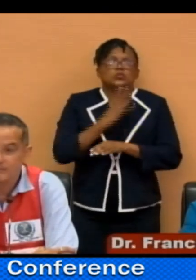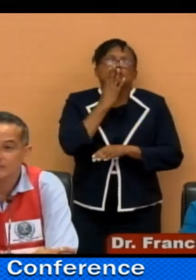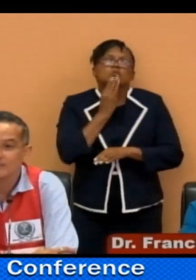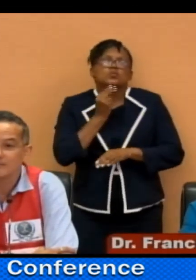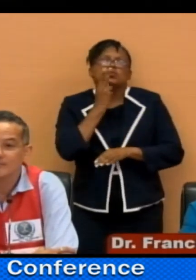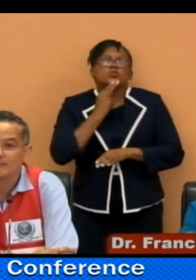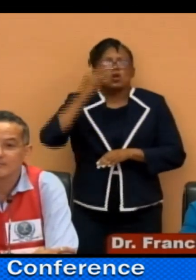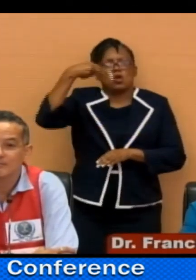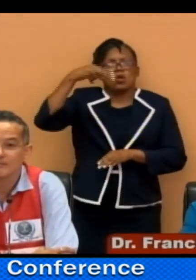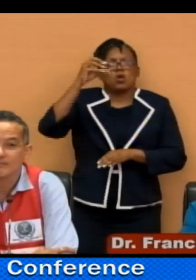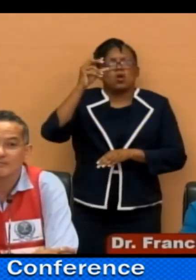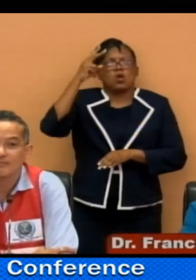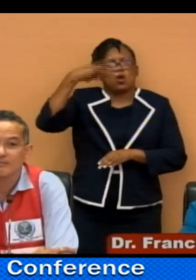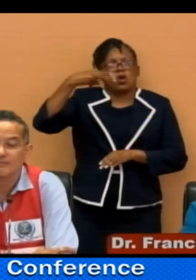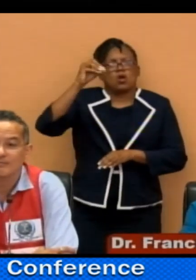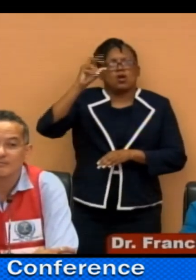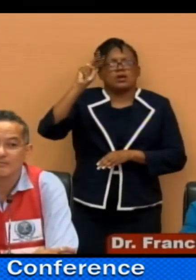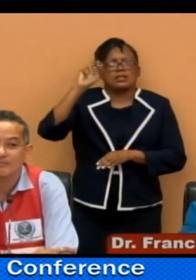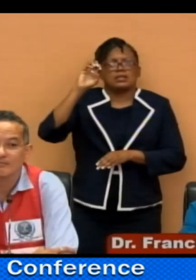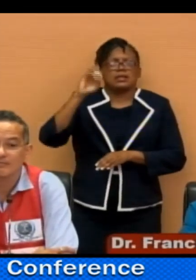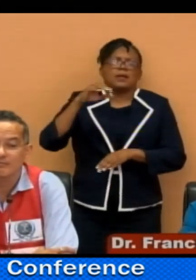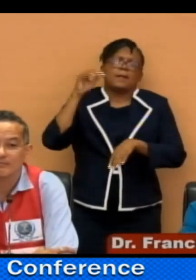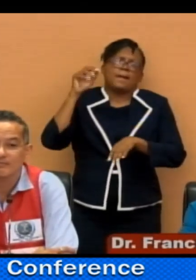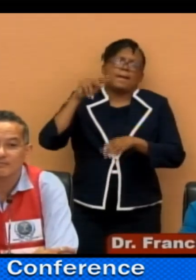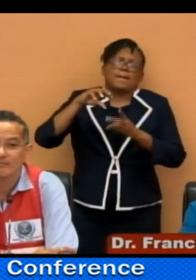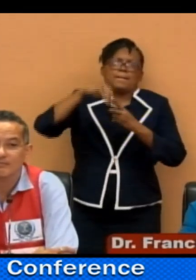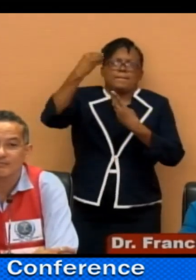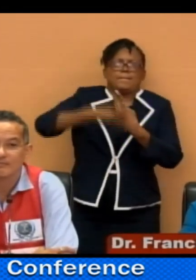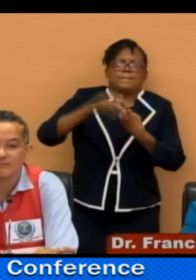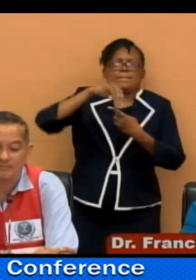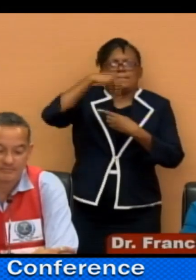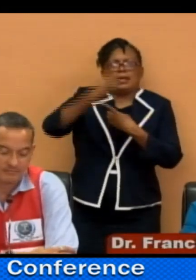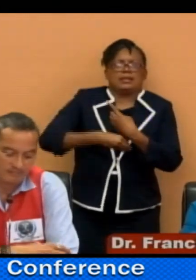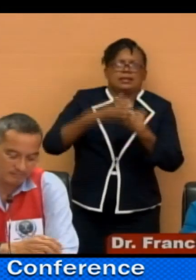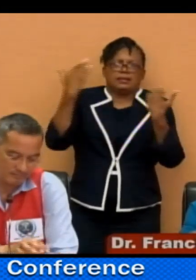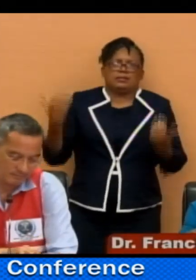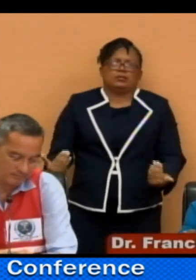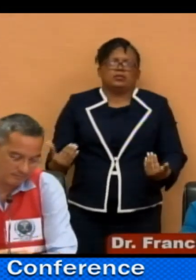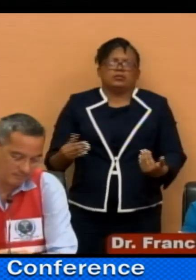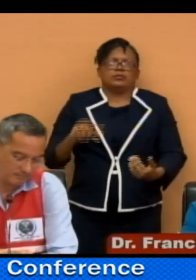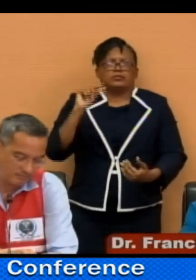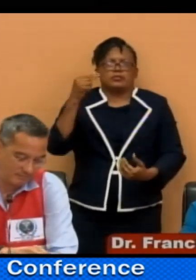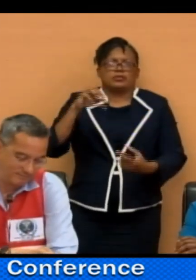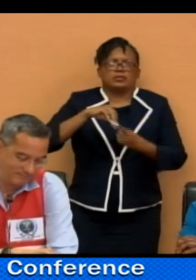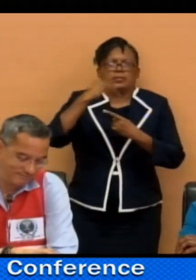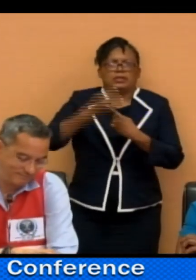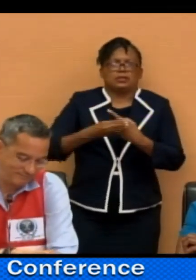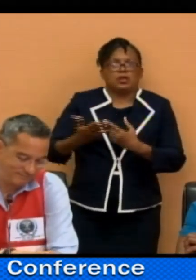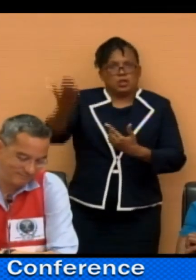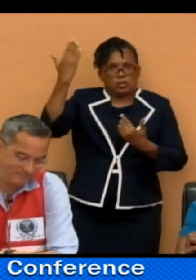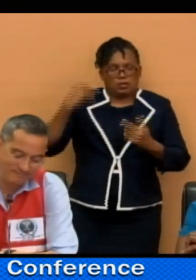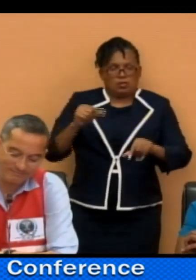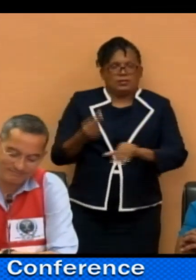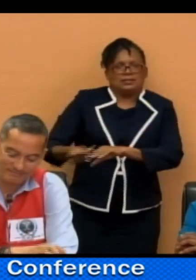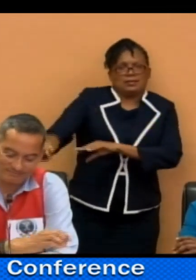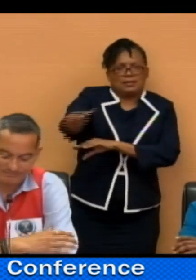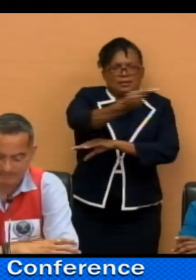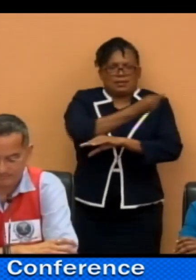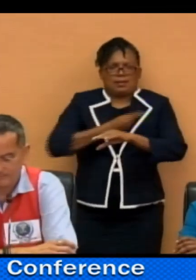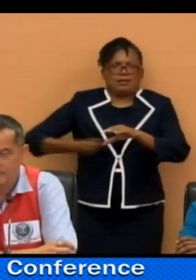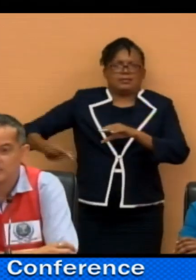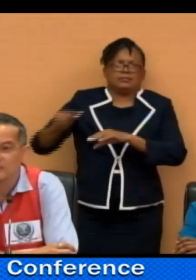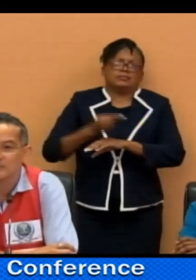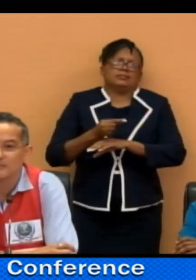garlic, green bananas. Now is the time to go to the backyard, get those things. It's a